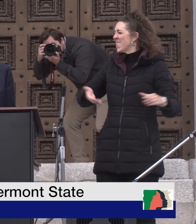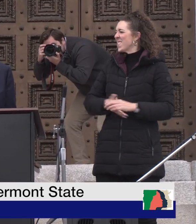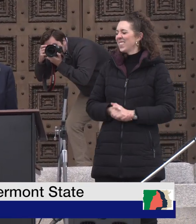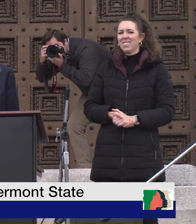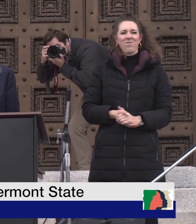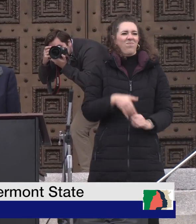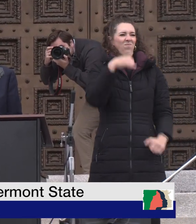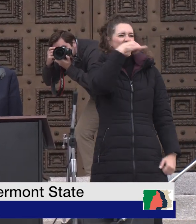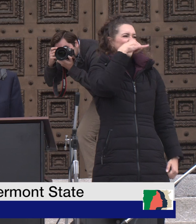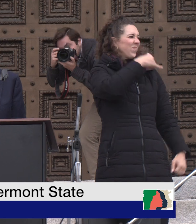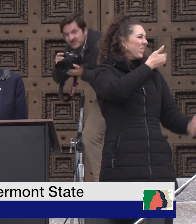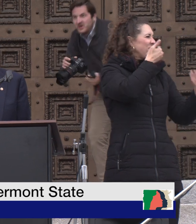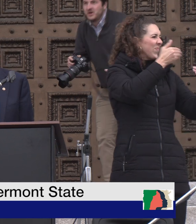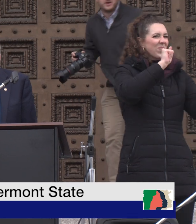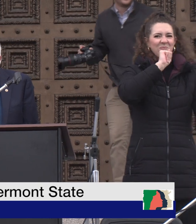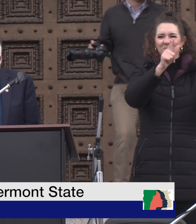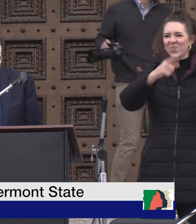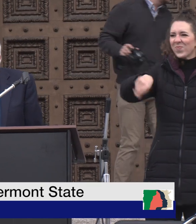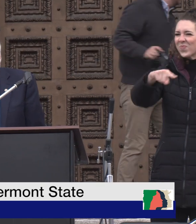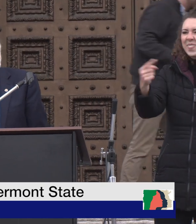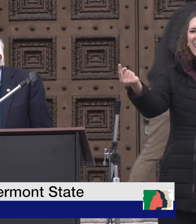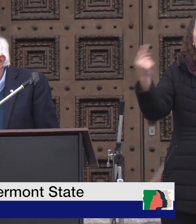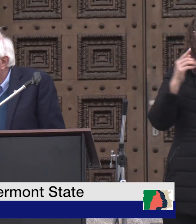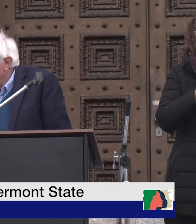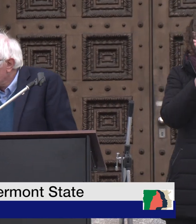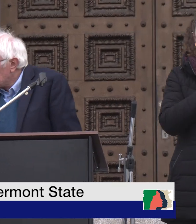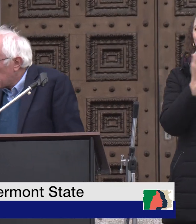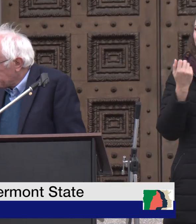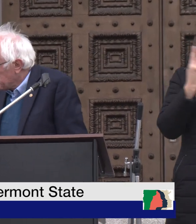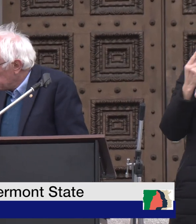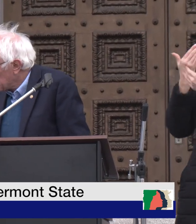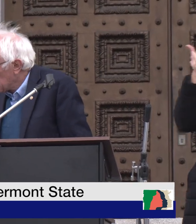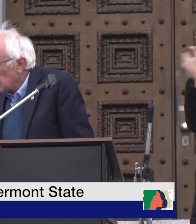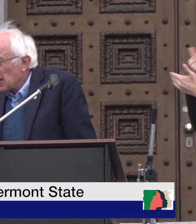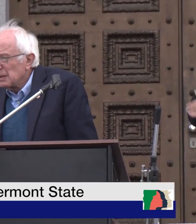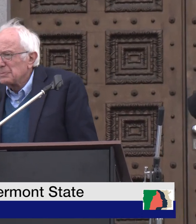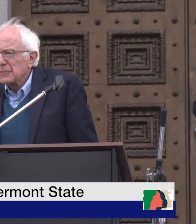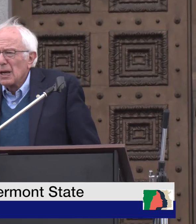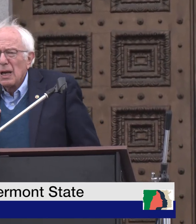Let me thank all of you for coming out. Let me thank Melinda Moulton,